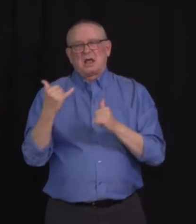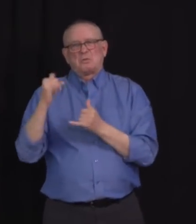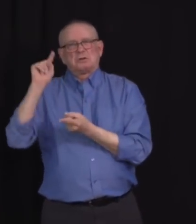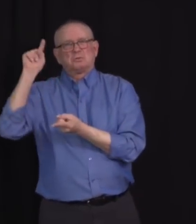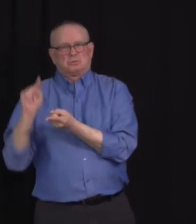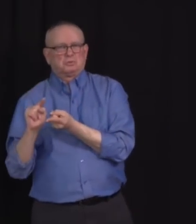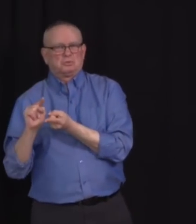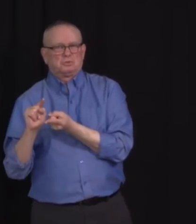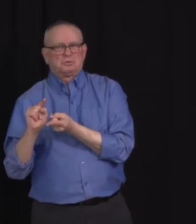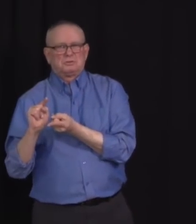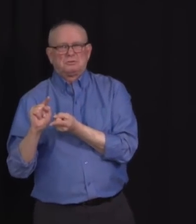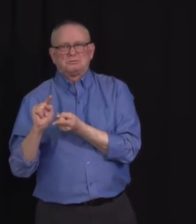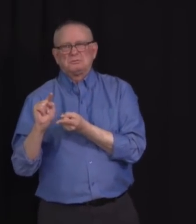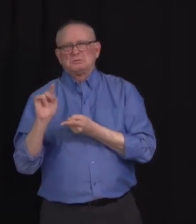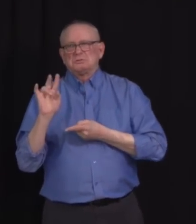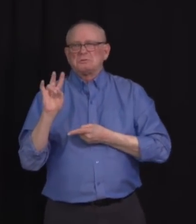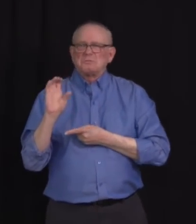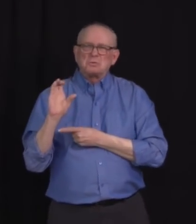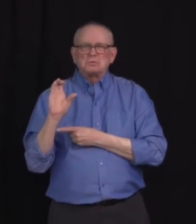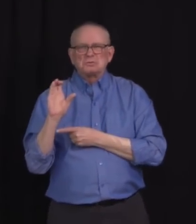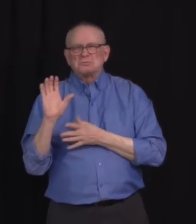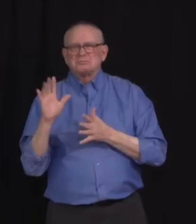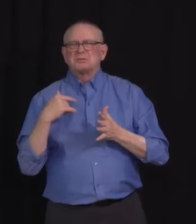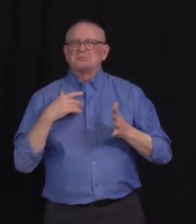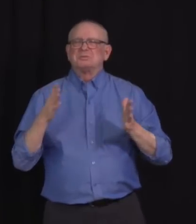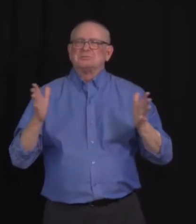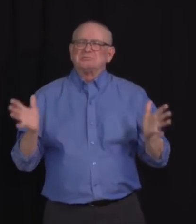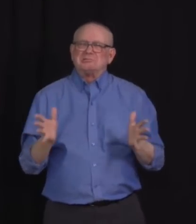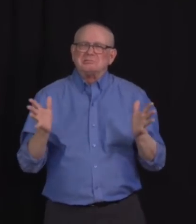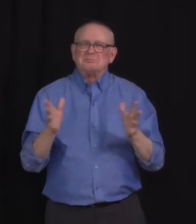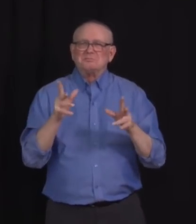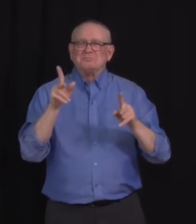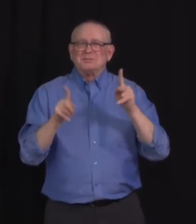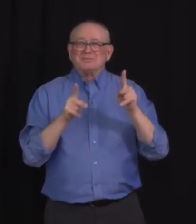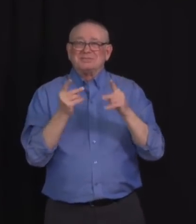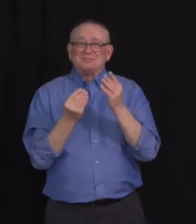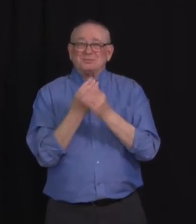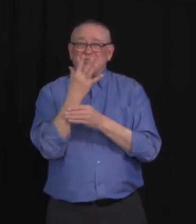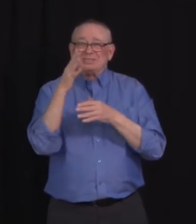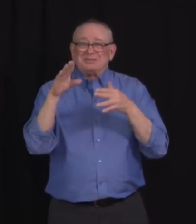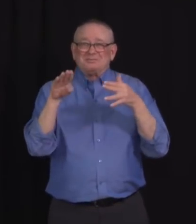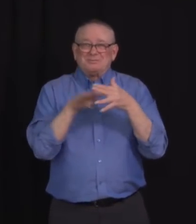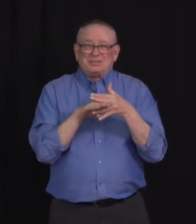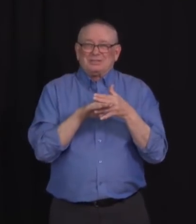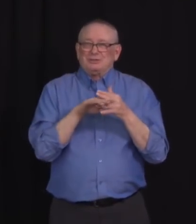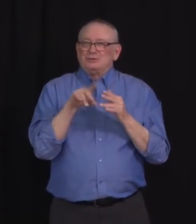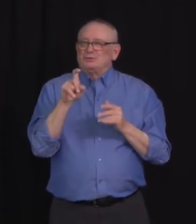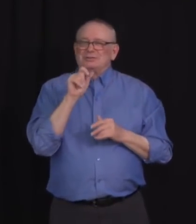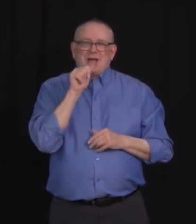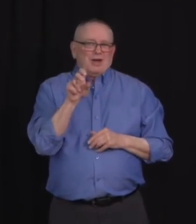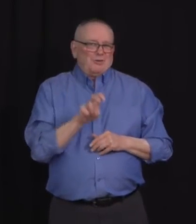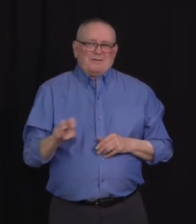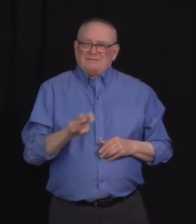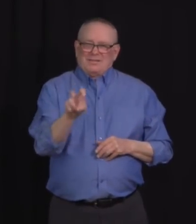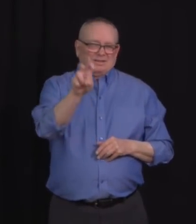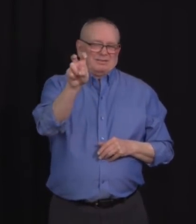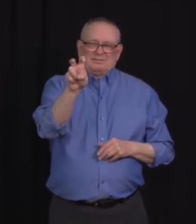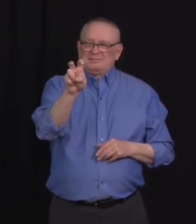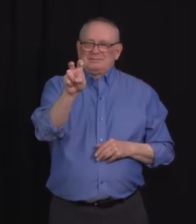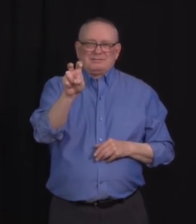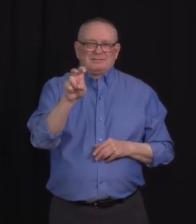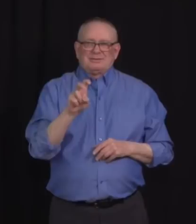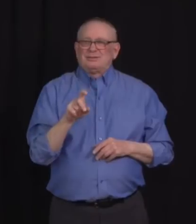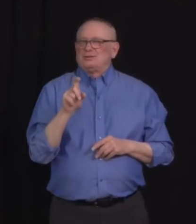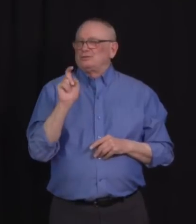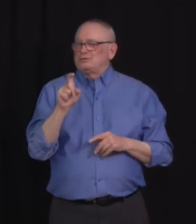people to not travel over spring break, to not gather with people outside their household.